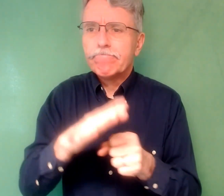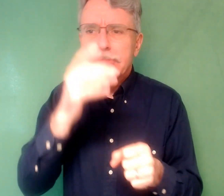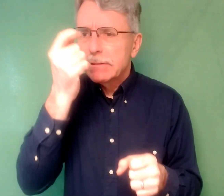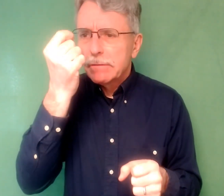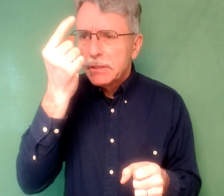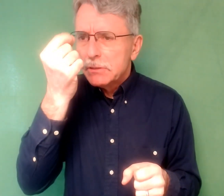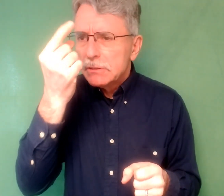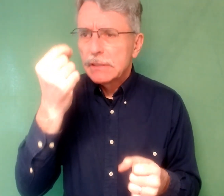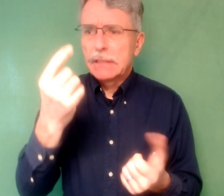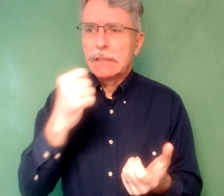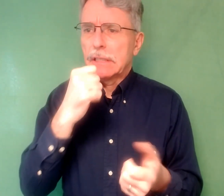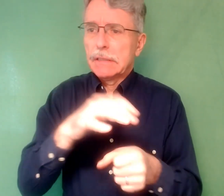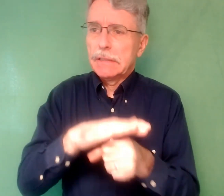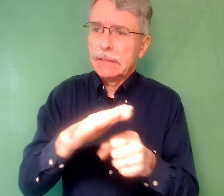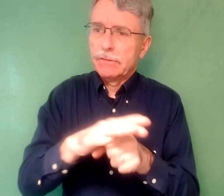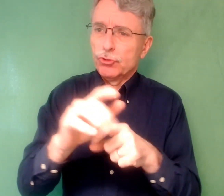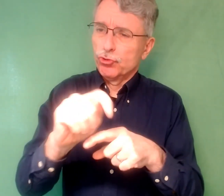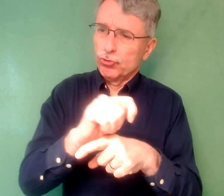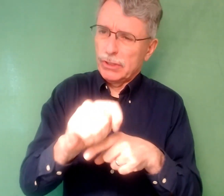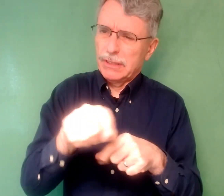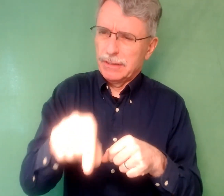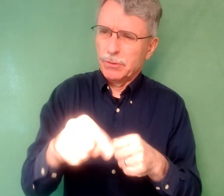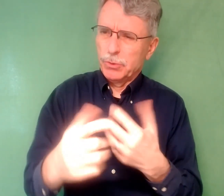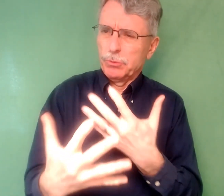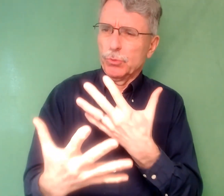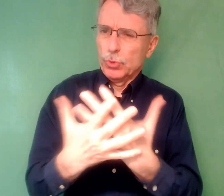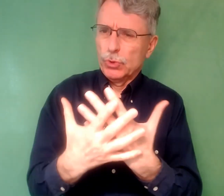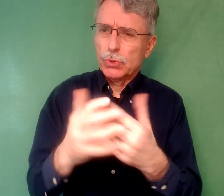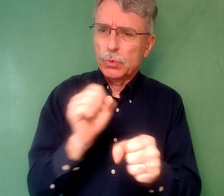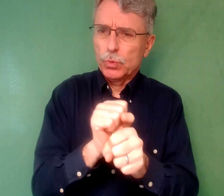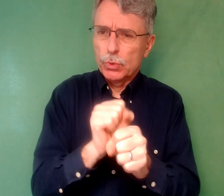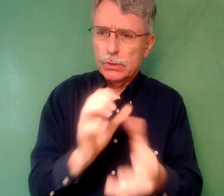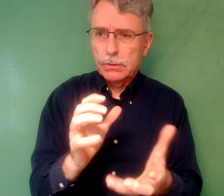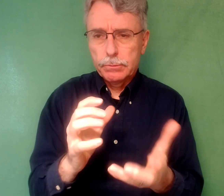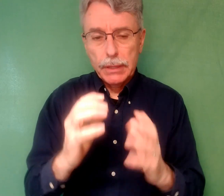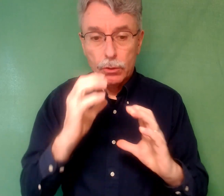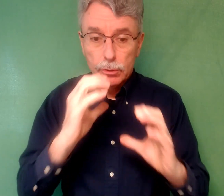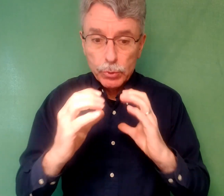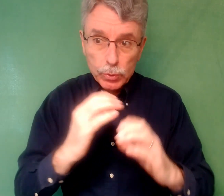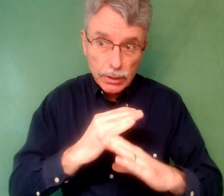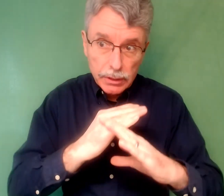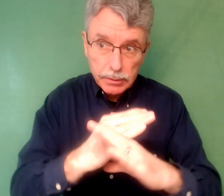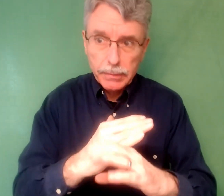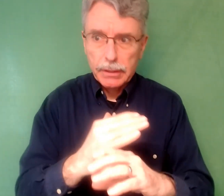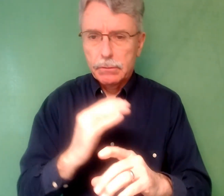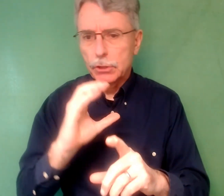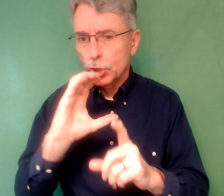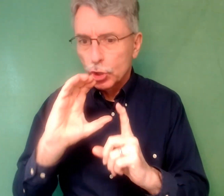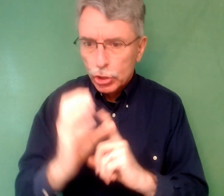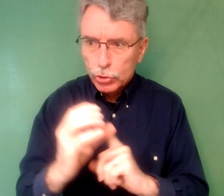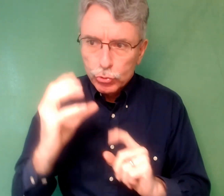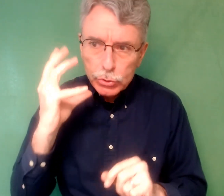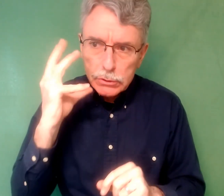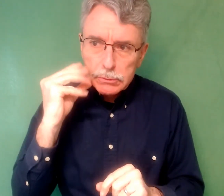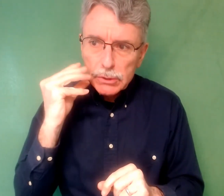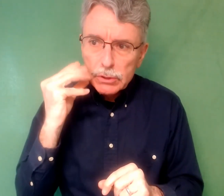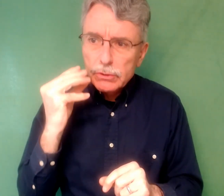population, as well as shortages of accessible substance abuse and mental health programs nationally. They conclude the